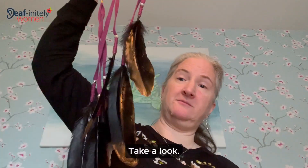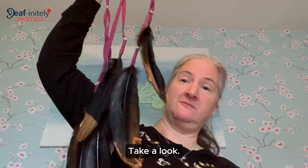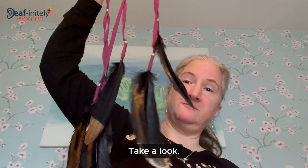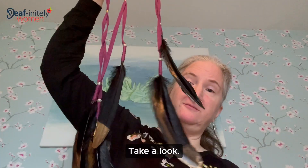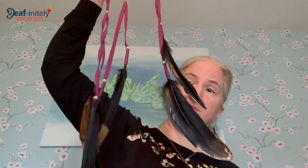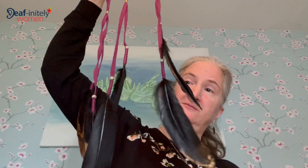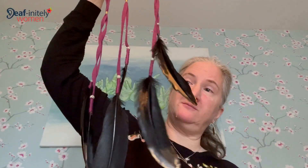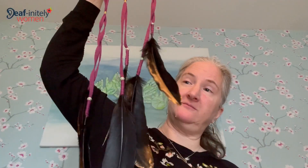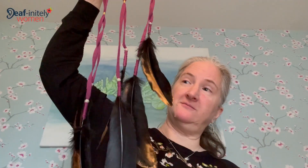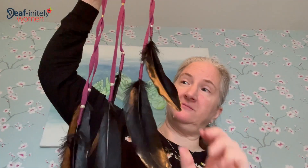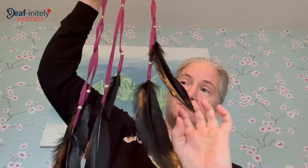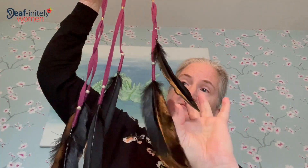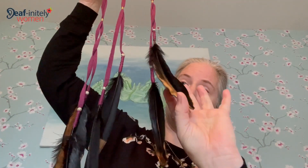look.